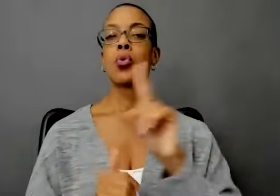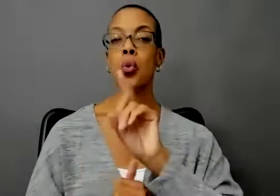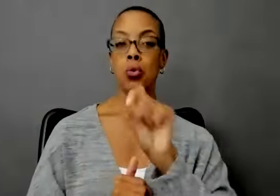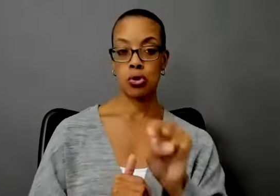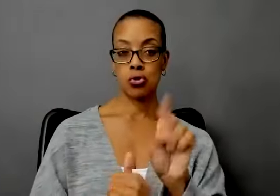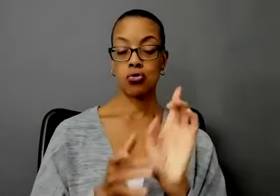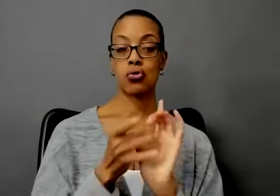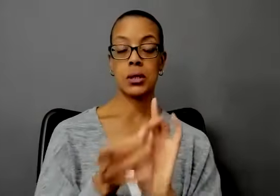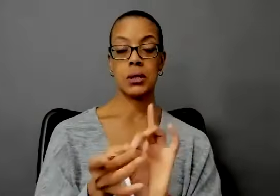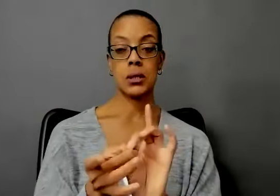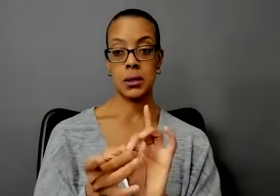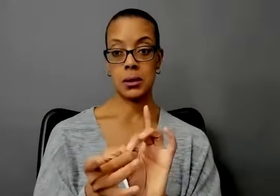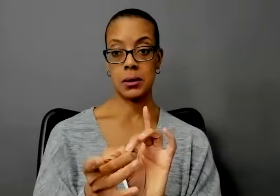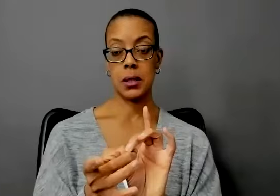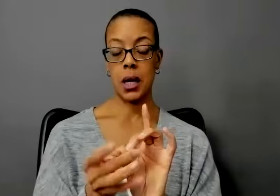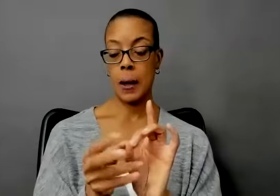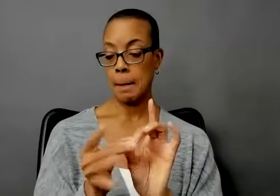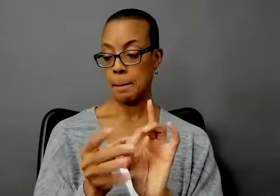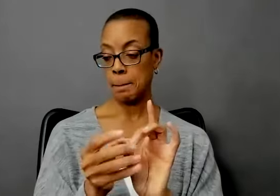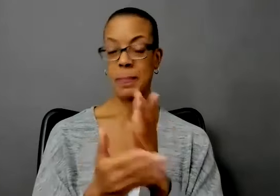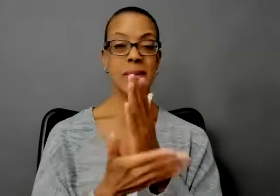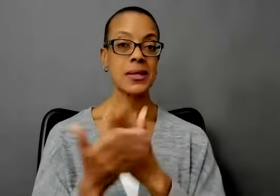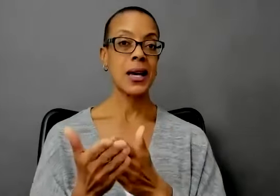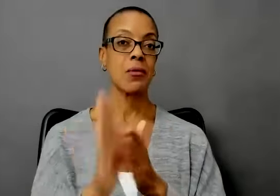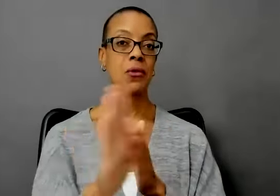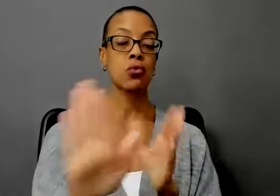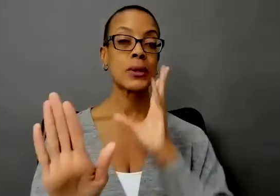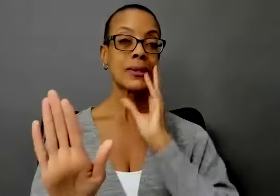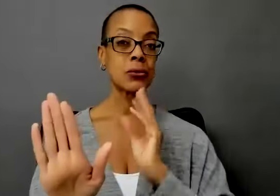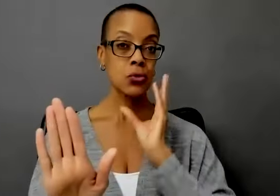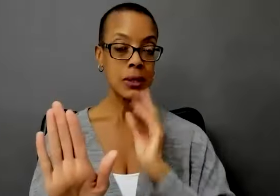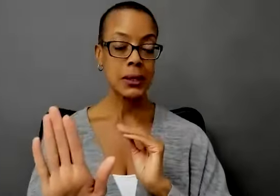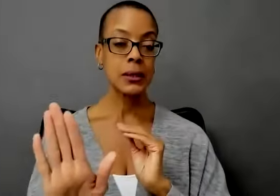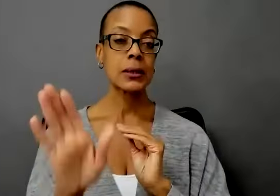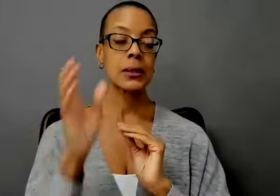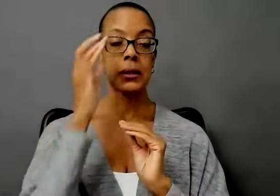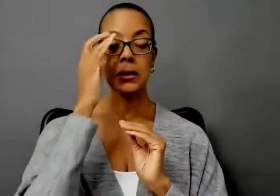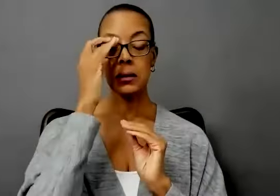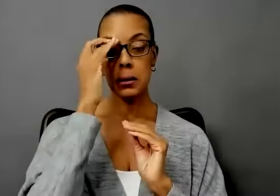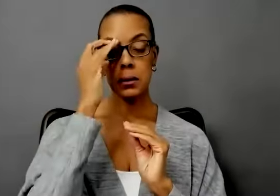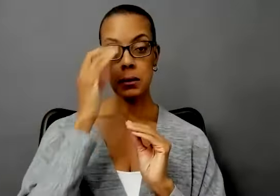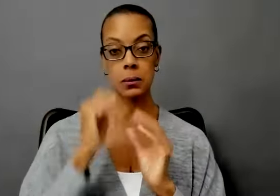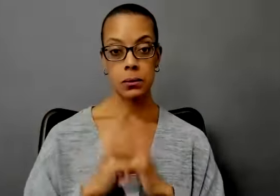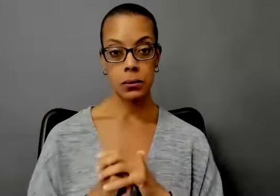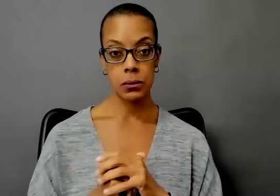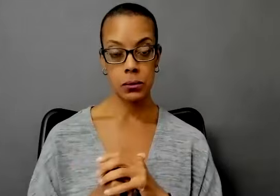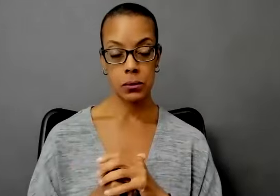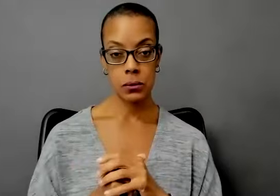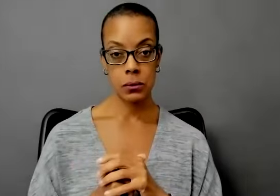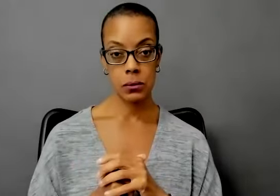related to, it speaks to some of the experiences that you've been speaking to, and what would be some tips that you